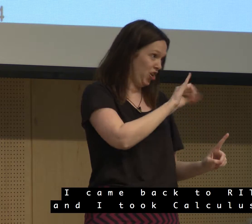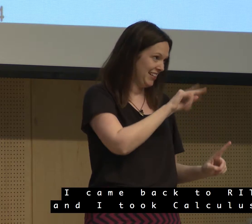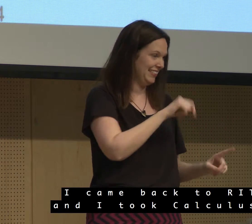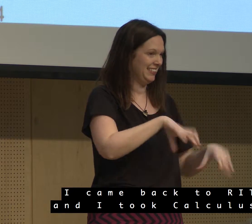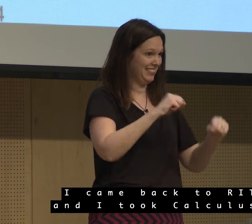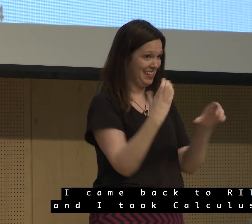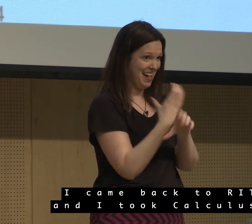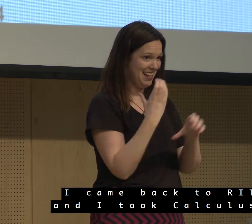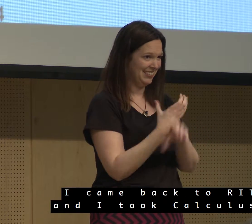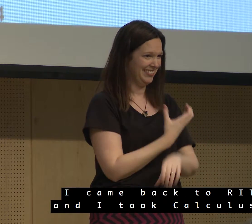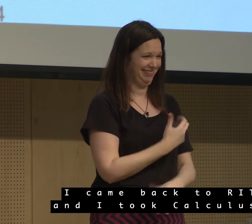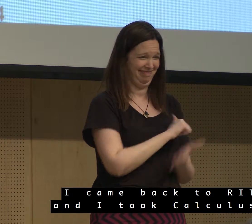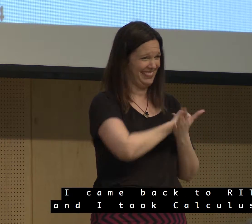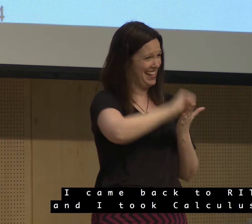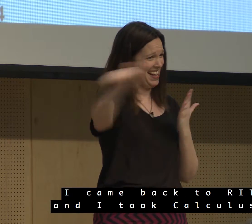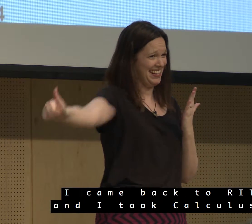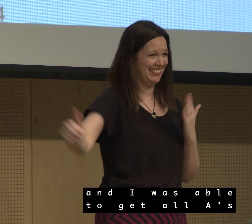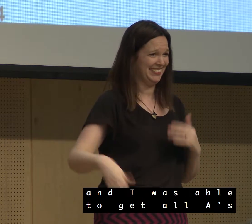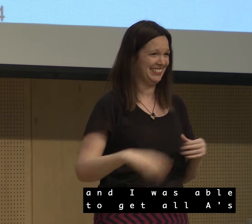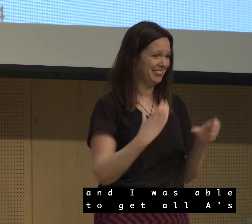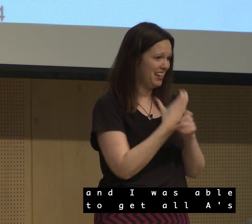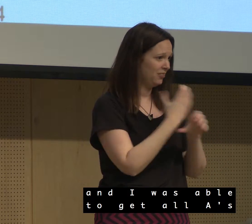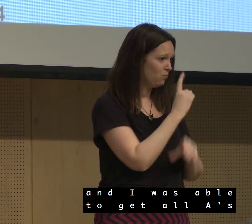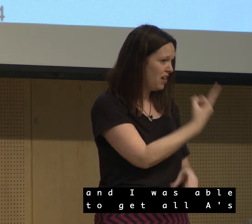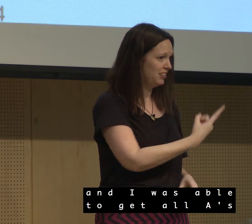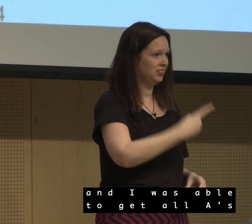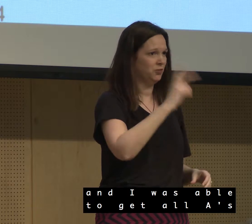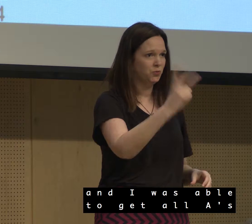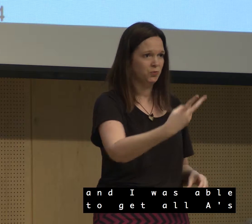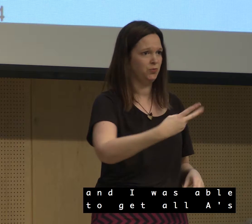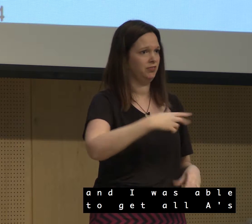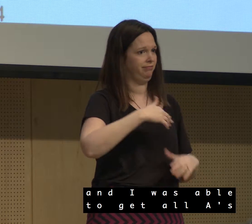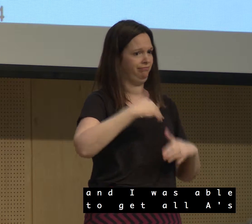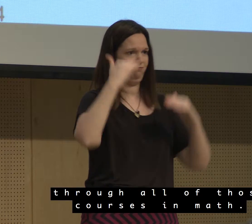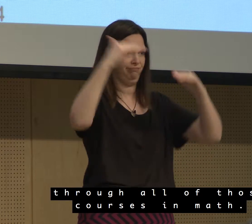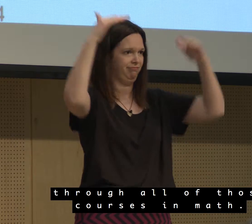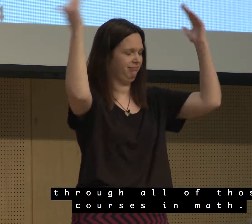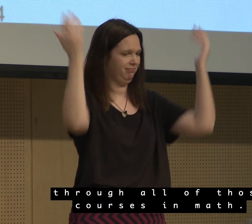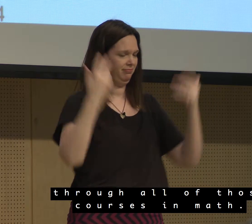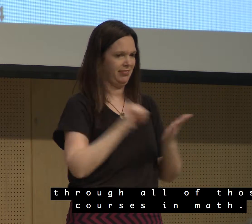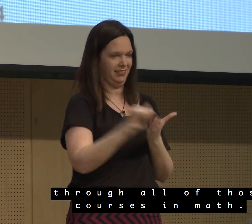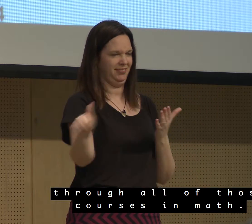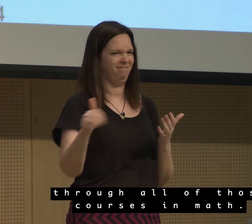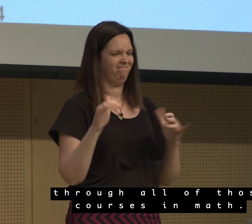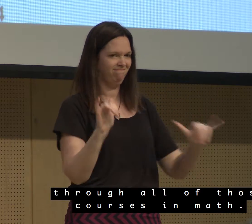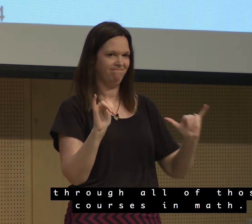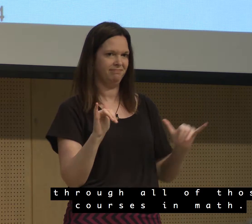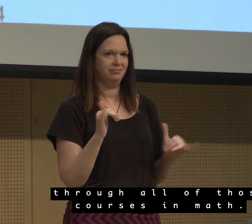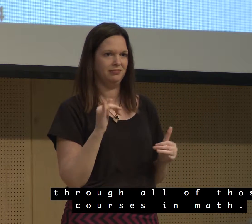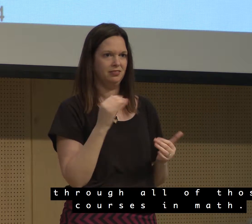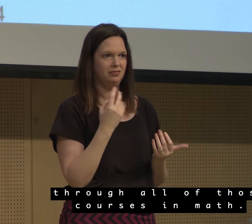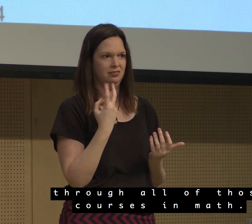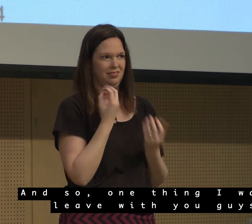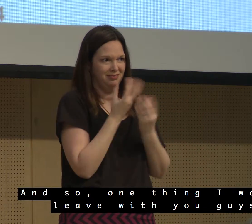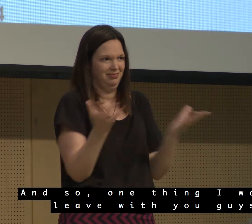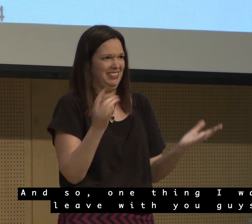came back to RIT and I took calculus, and I was able to get all A's through all of those courses in math. And